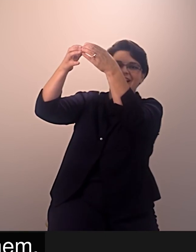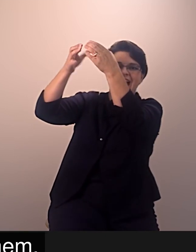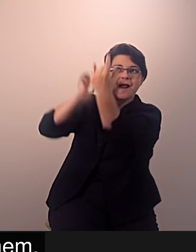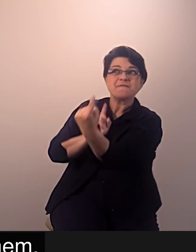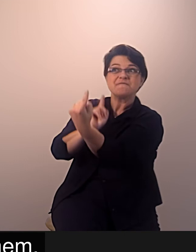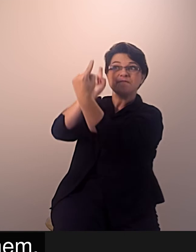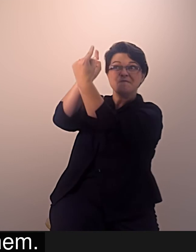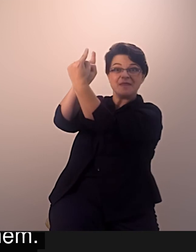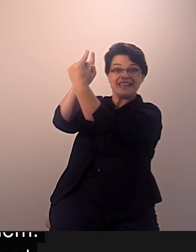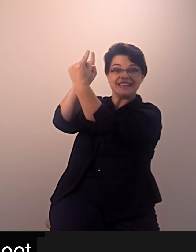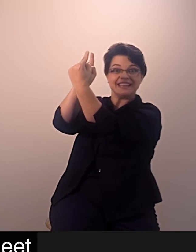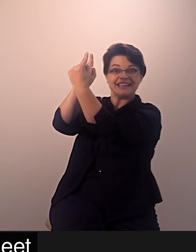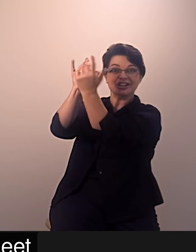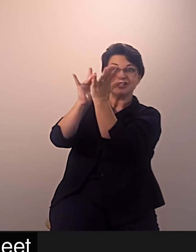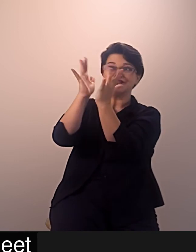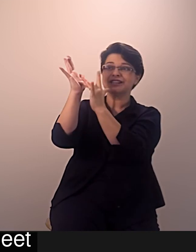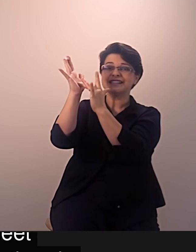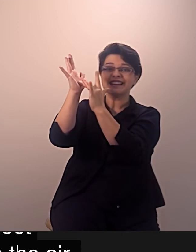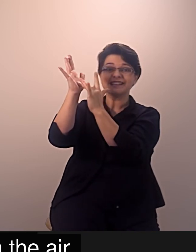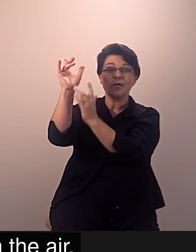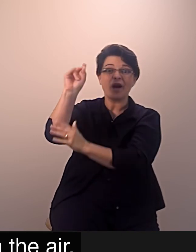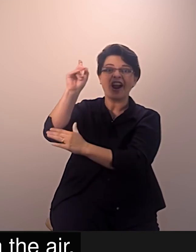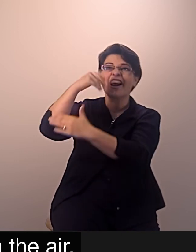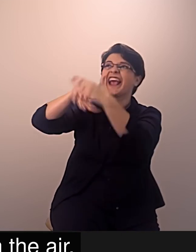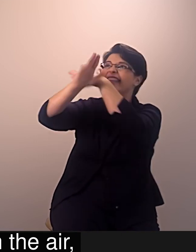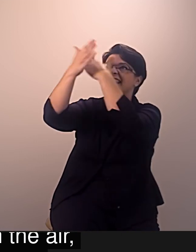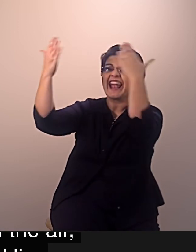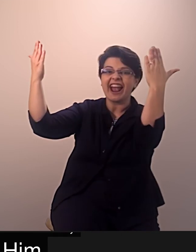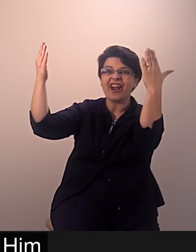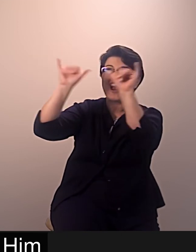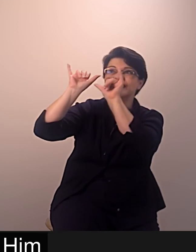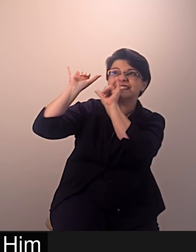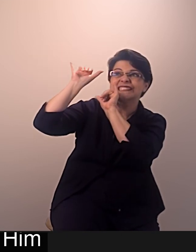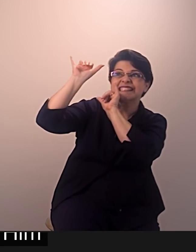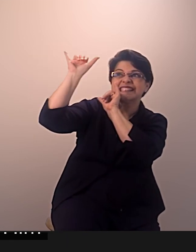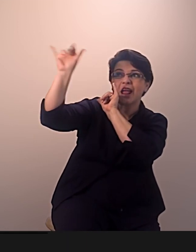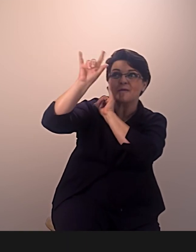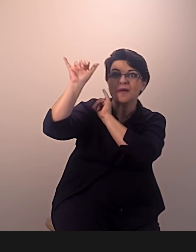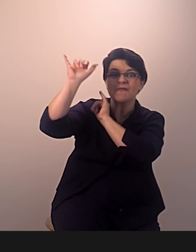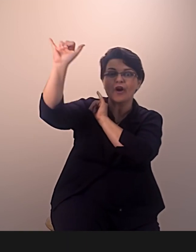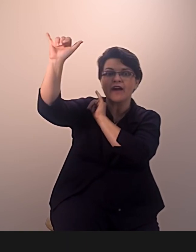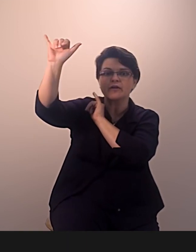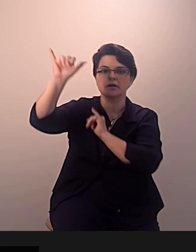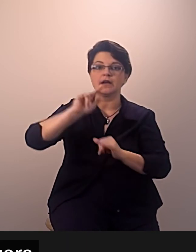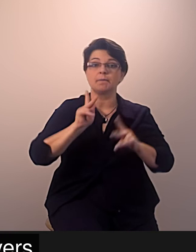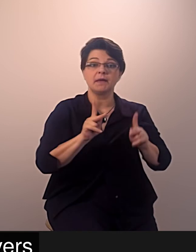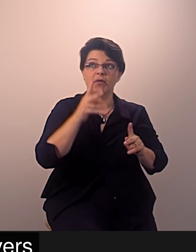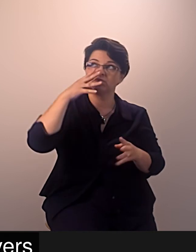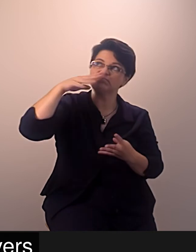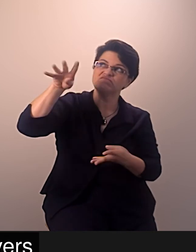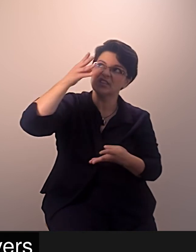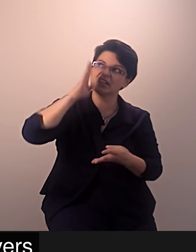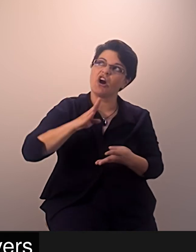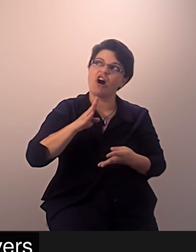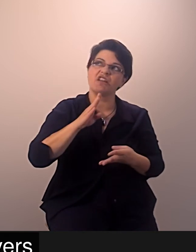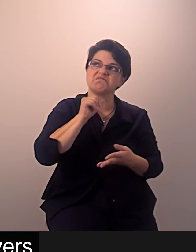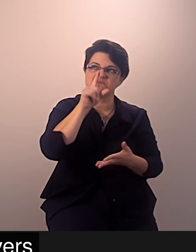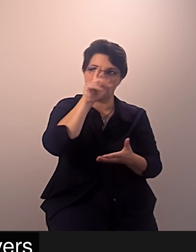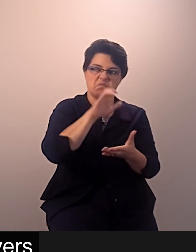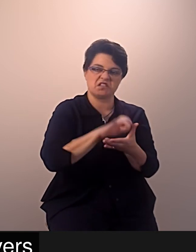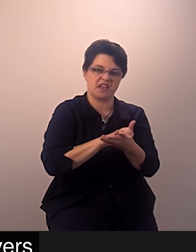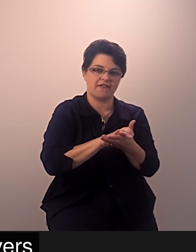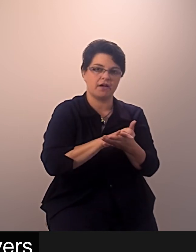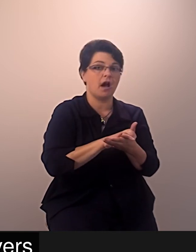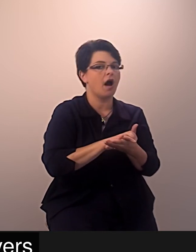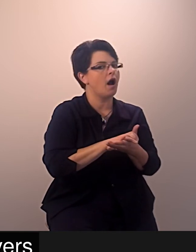Lord Jesus in the air and stay with Him forever. The unbelievers will be left behind to face the judgment of